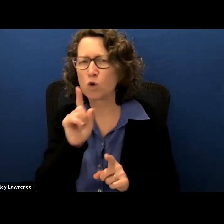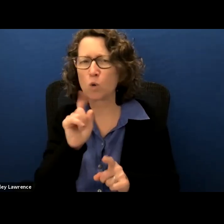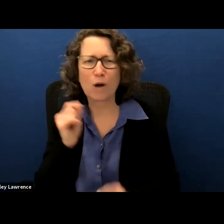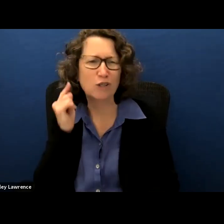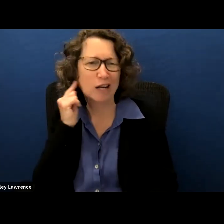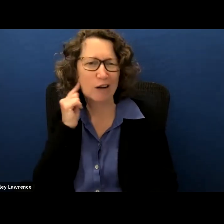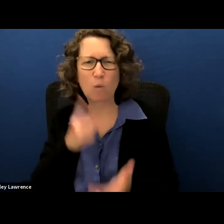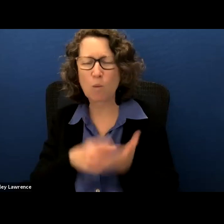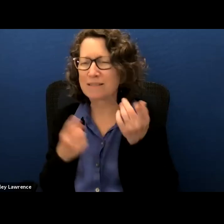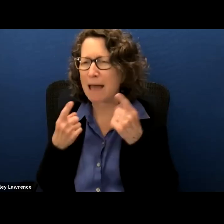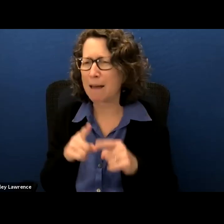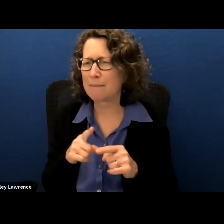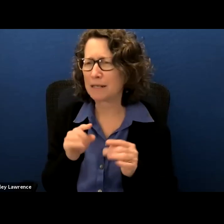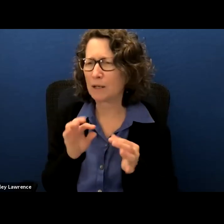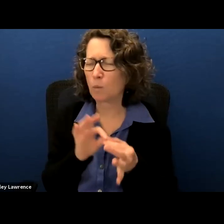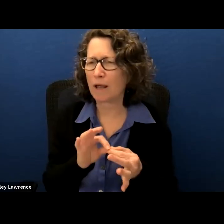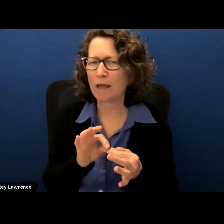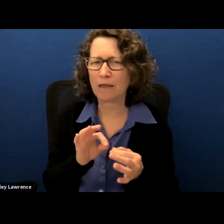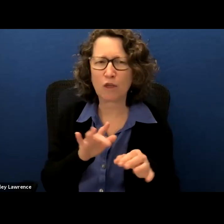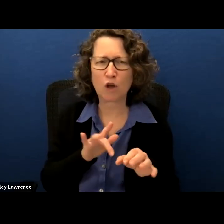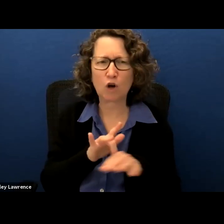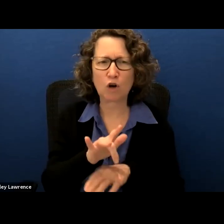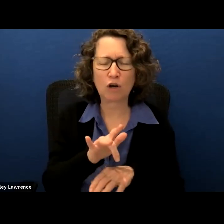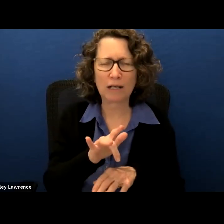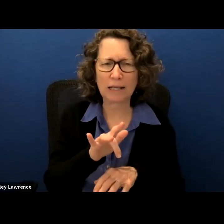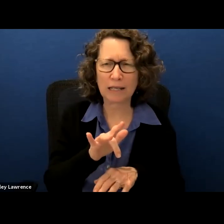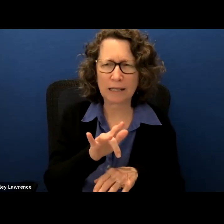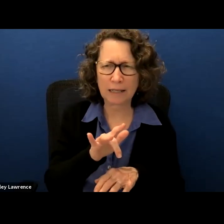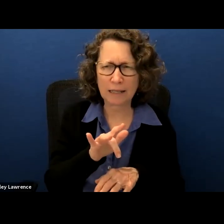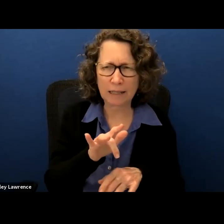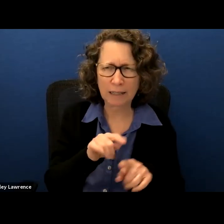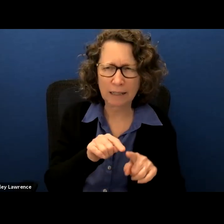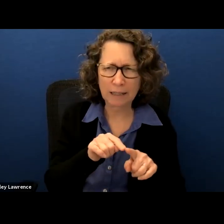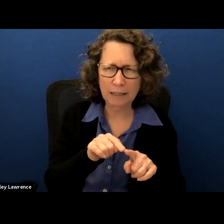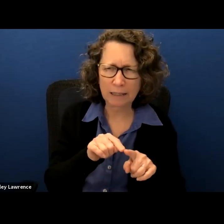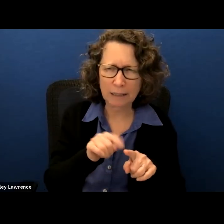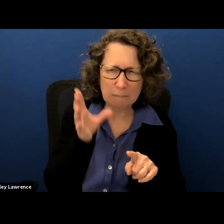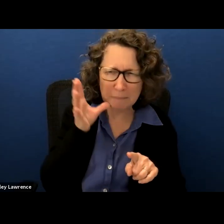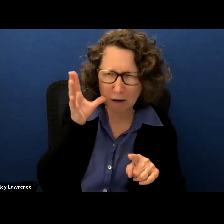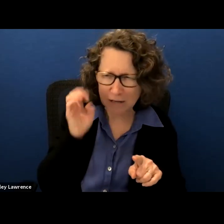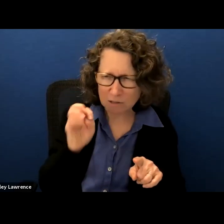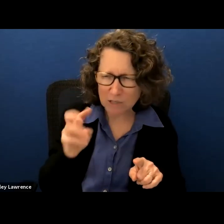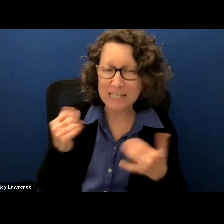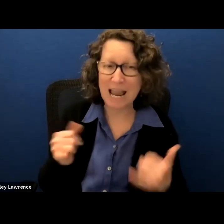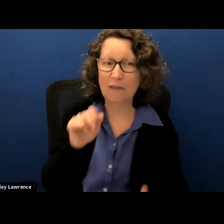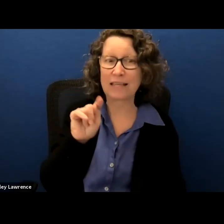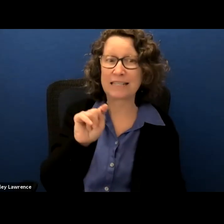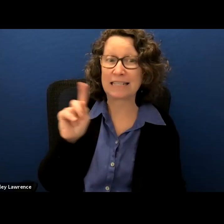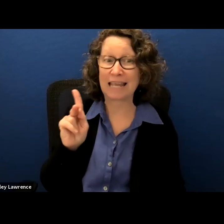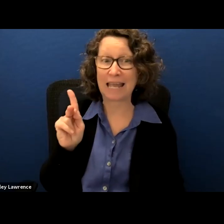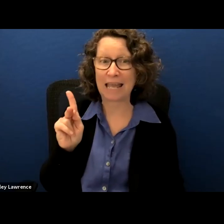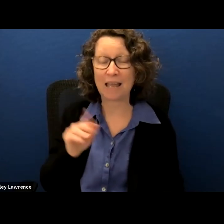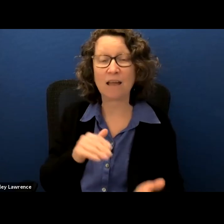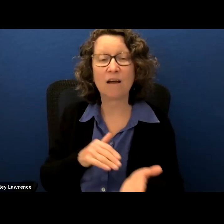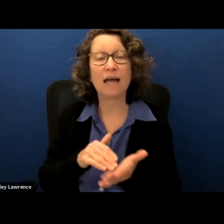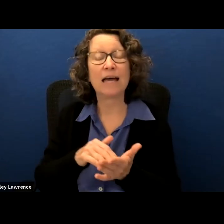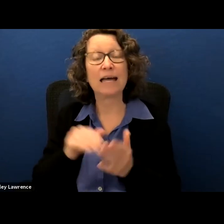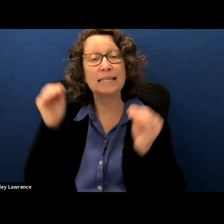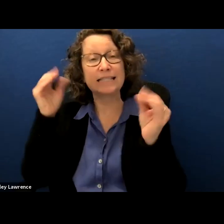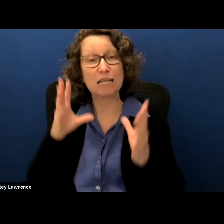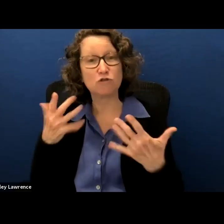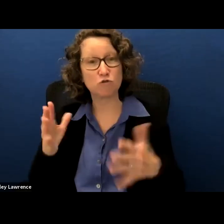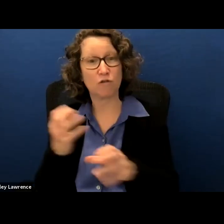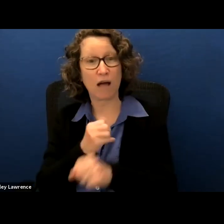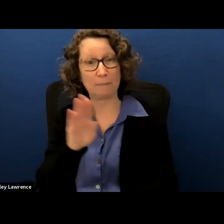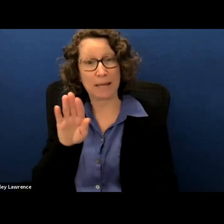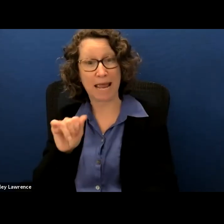what's happening with early care and education, how now that TK is coming, a lot of the teachers who have gotten their